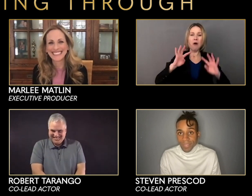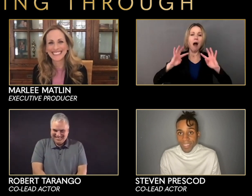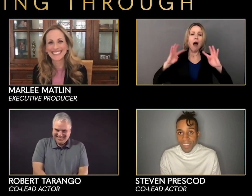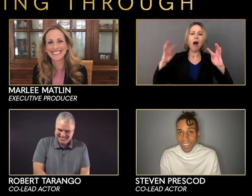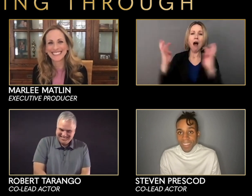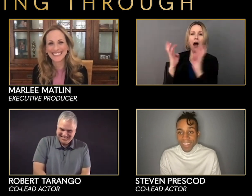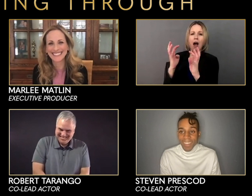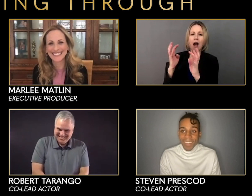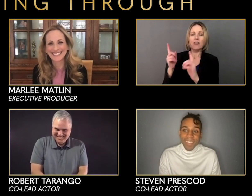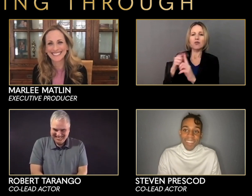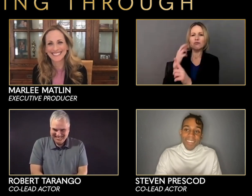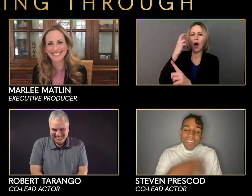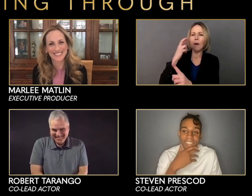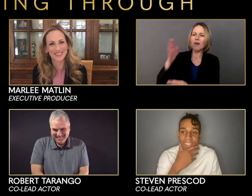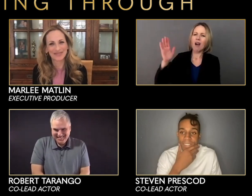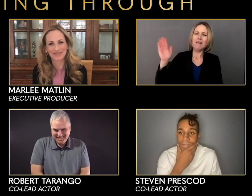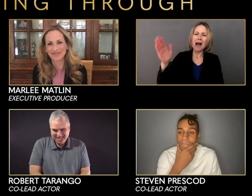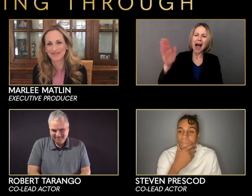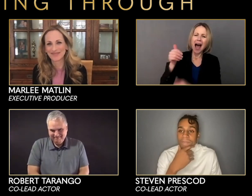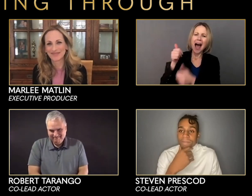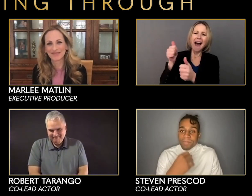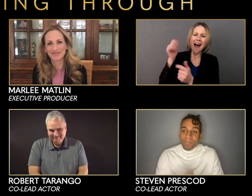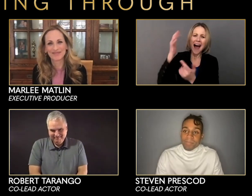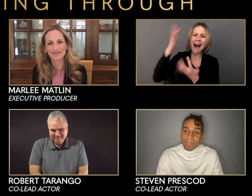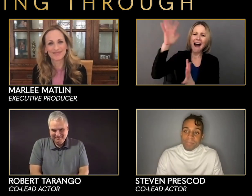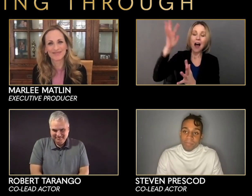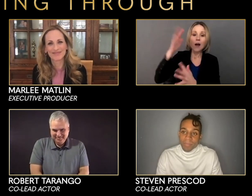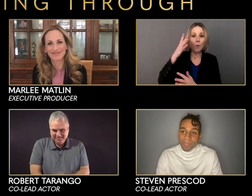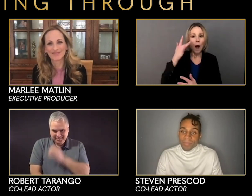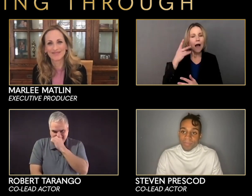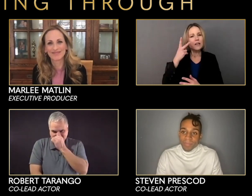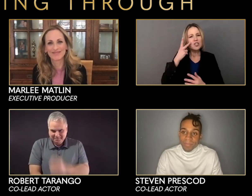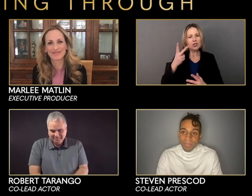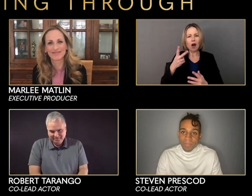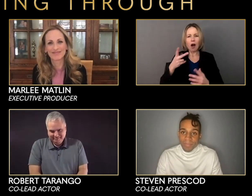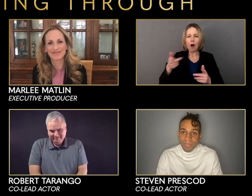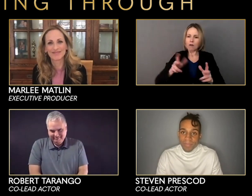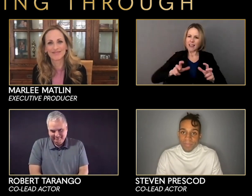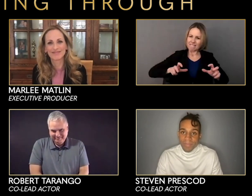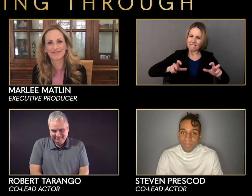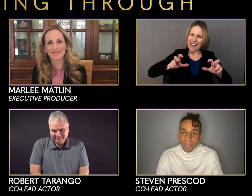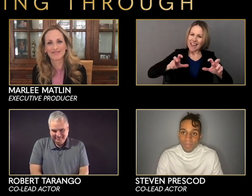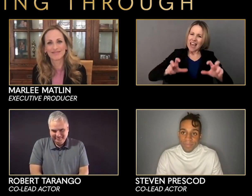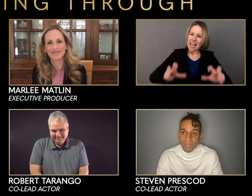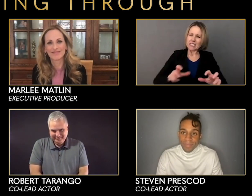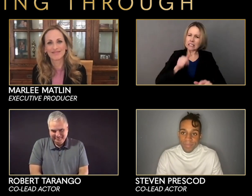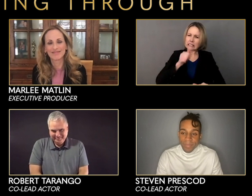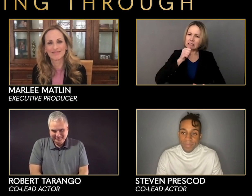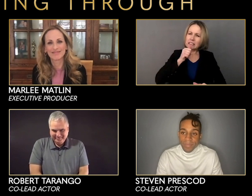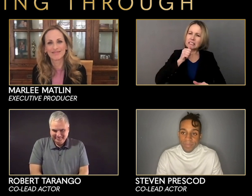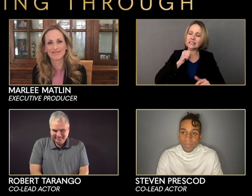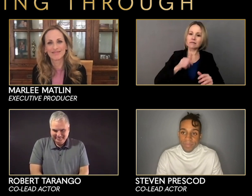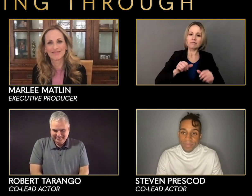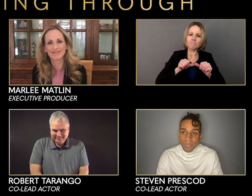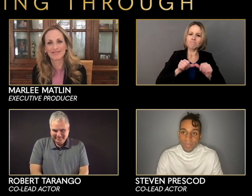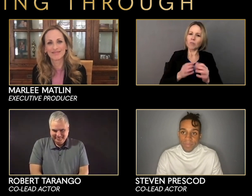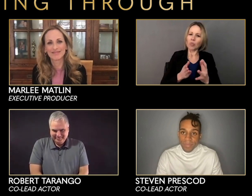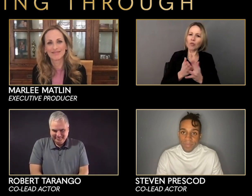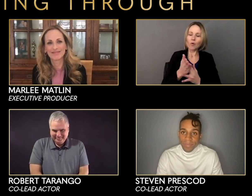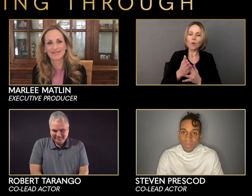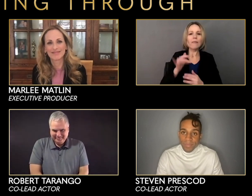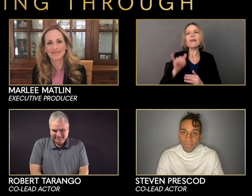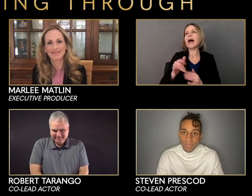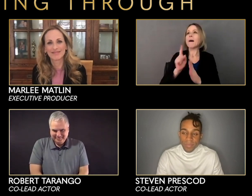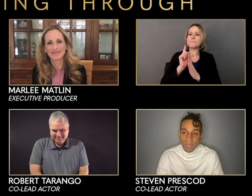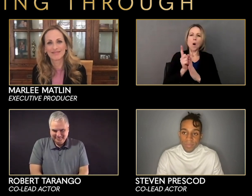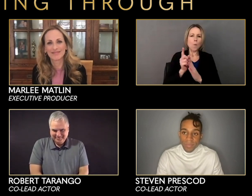much investment there was to get there. And that was a real turning point on set. From that moment onward, it was such a family feel